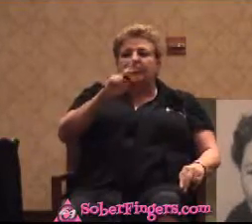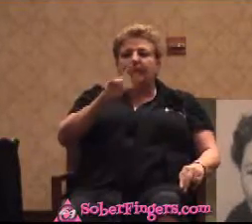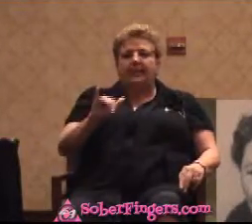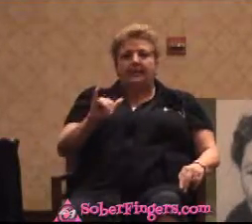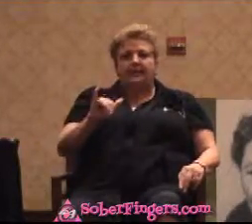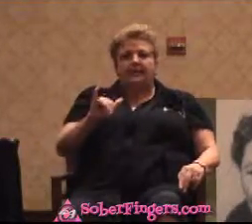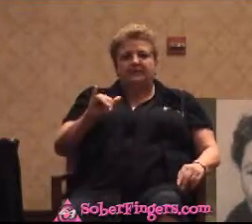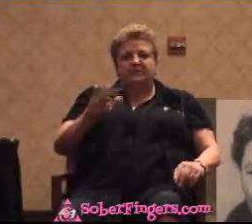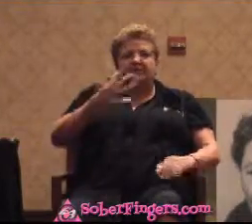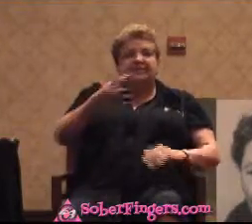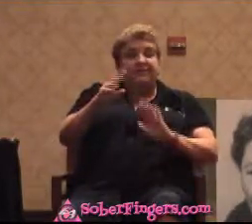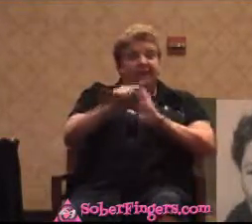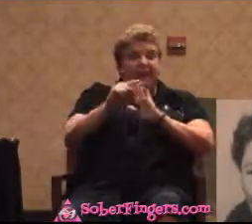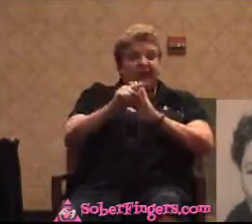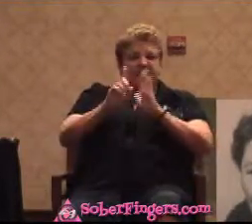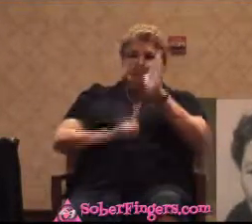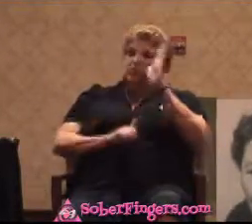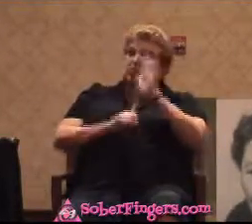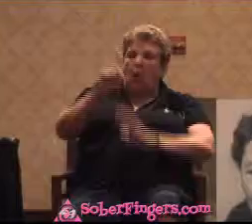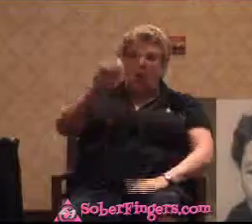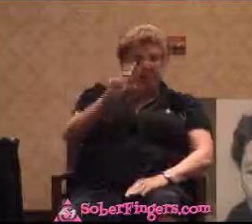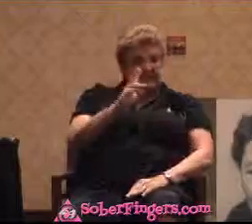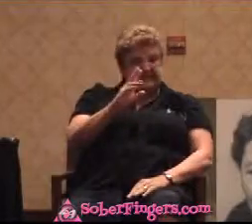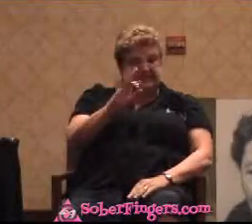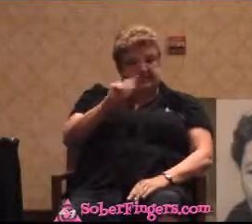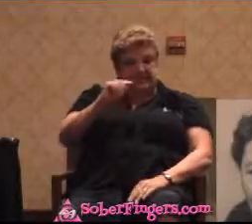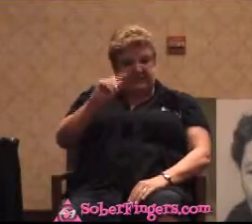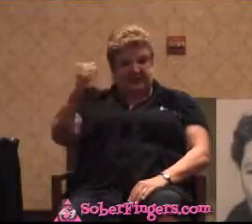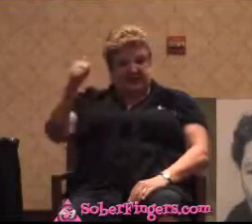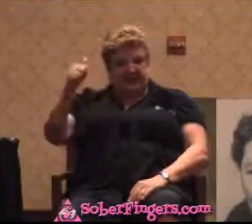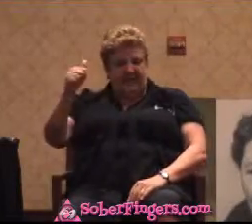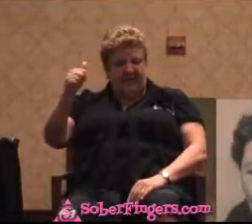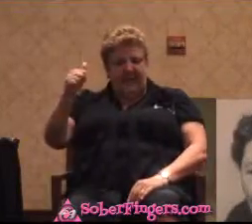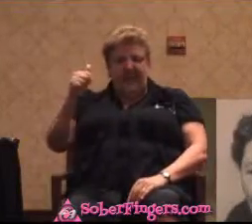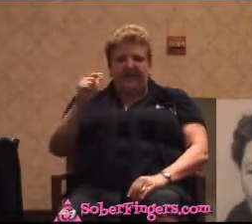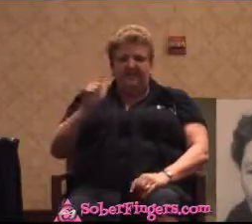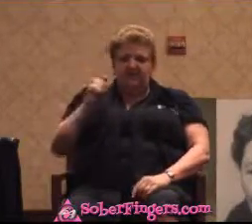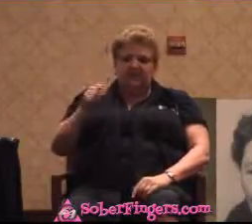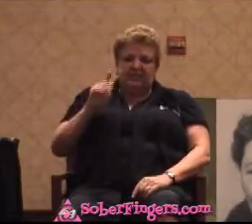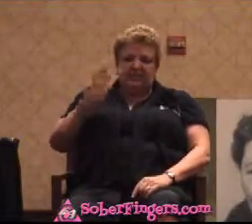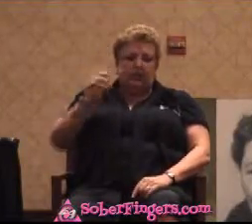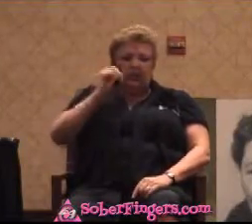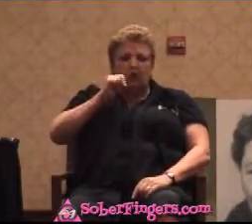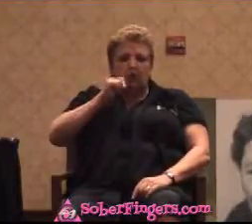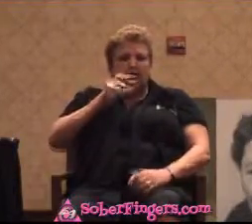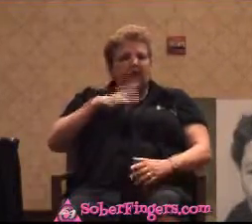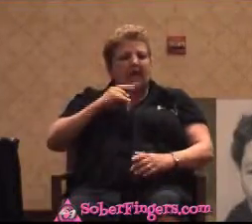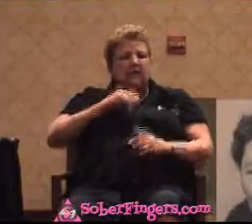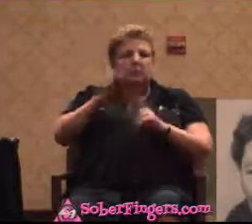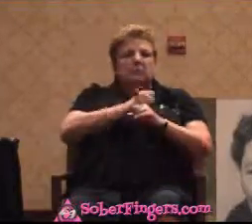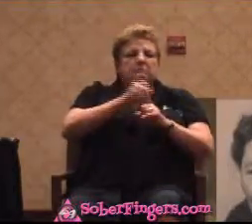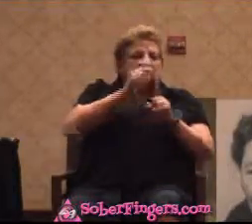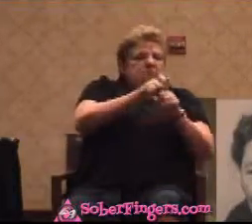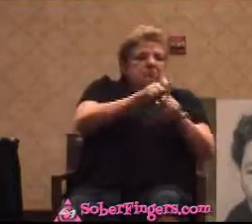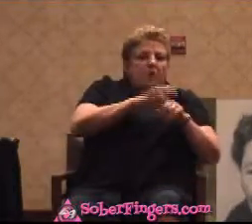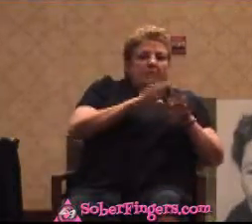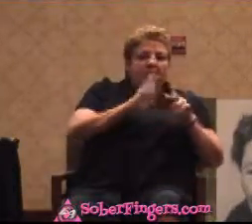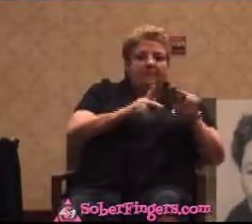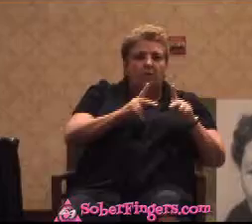grade. And Squeaky had a little posse that liked to beat people up that was different. And, I had flaming red hair and freckles, and I